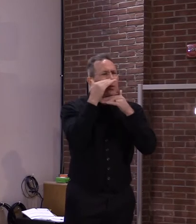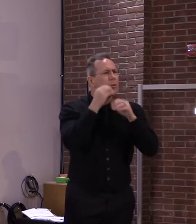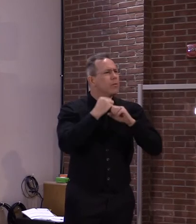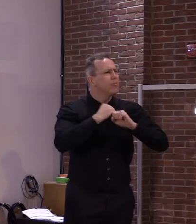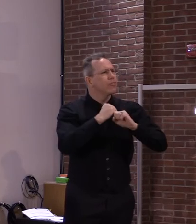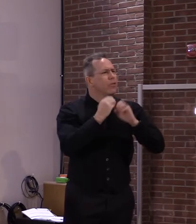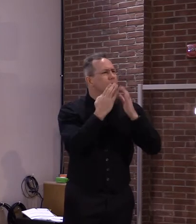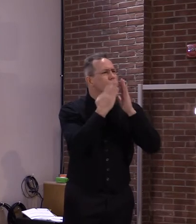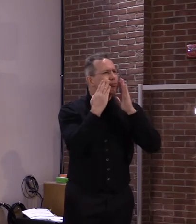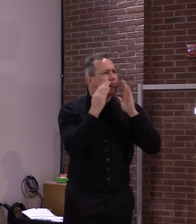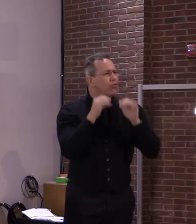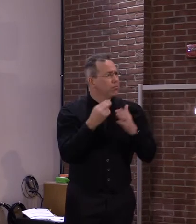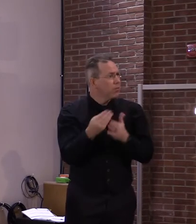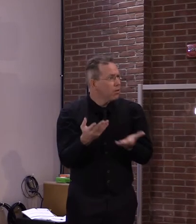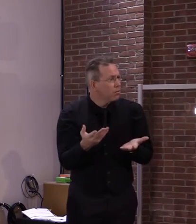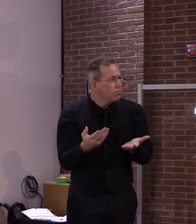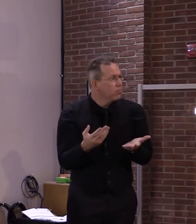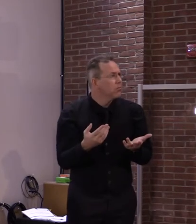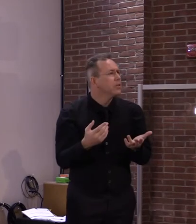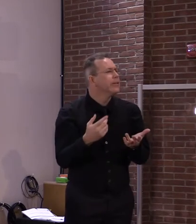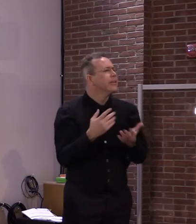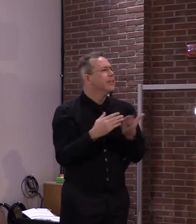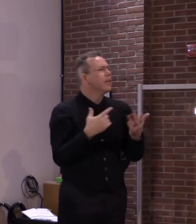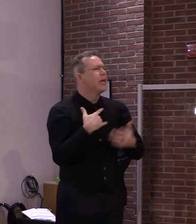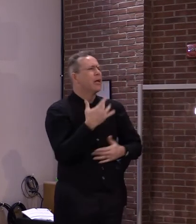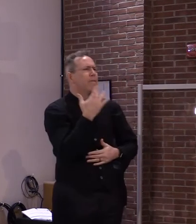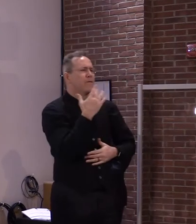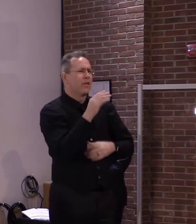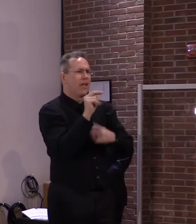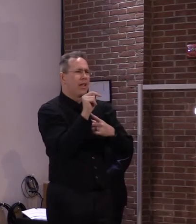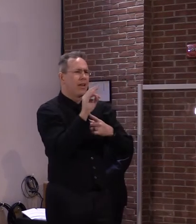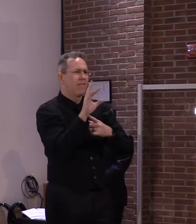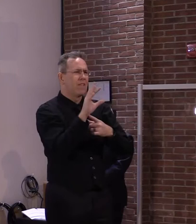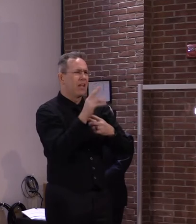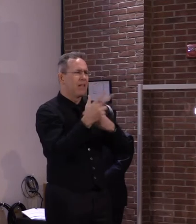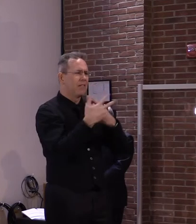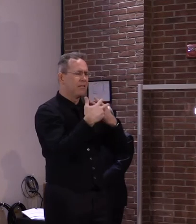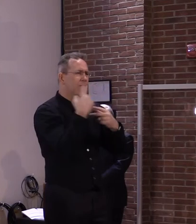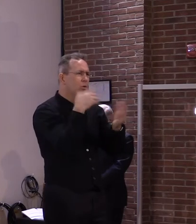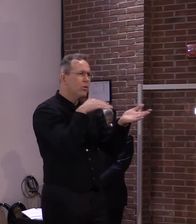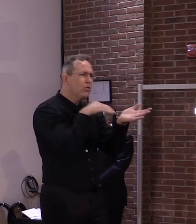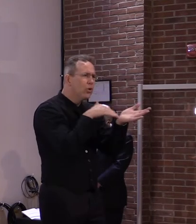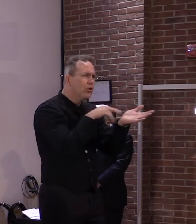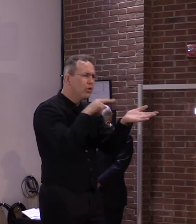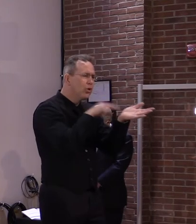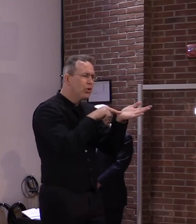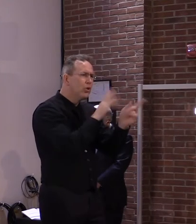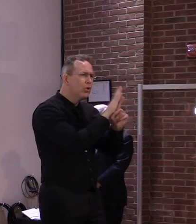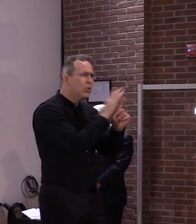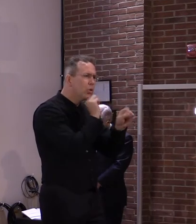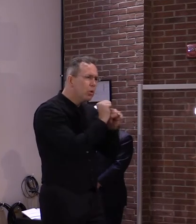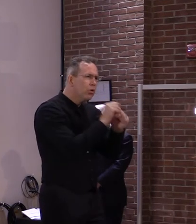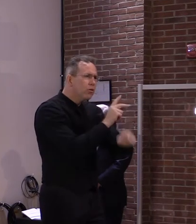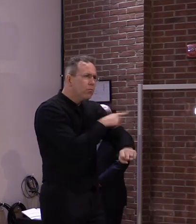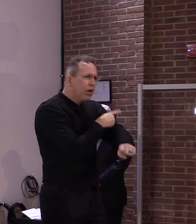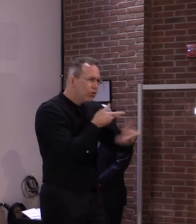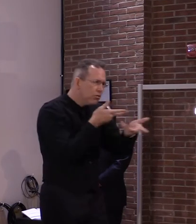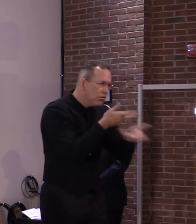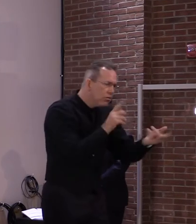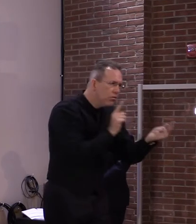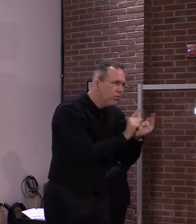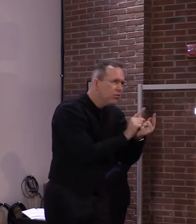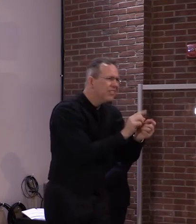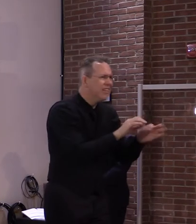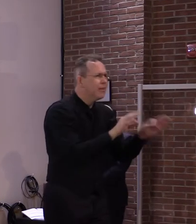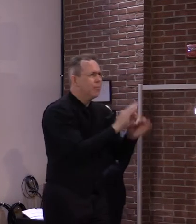healthcare world who really need them the most for some of those procedures and con and exposures that